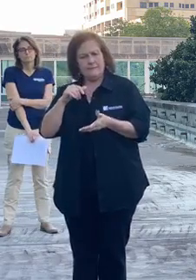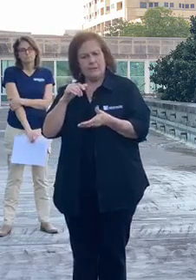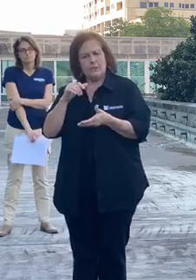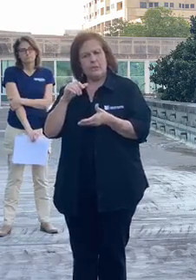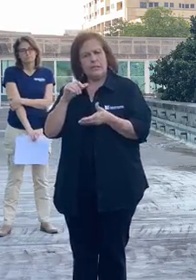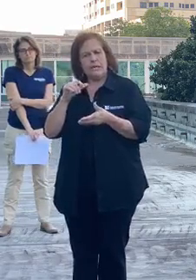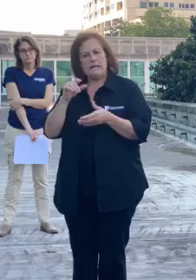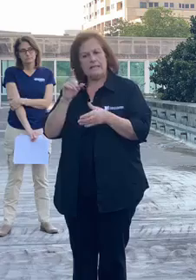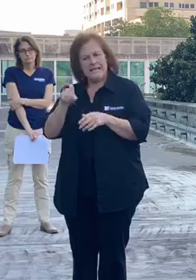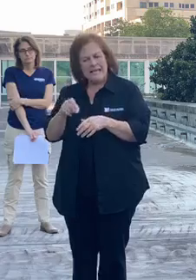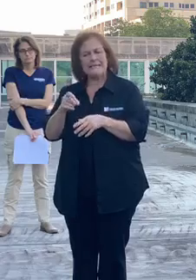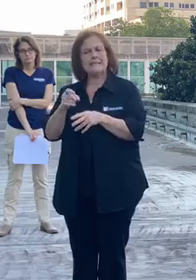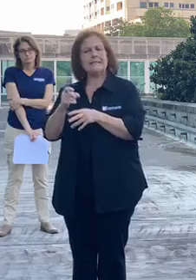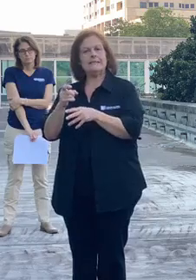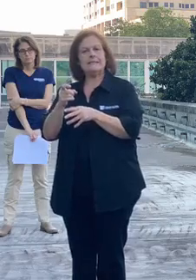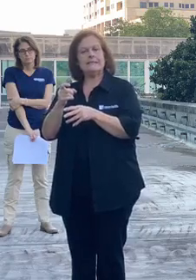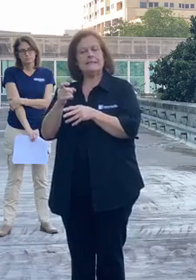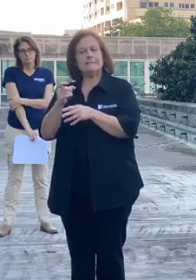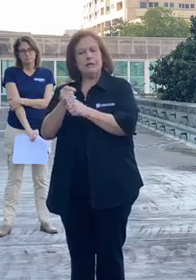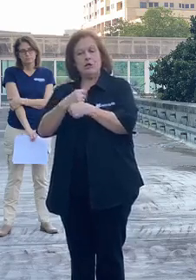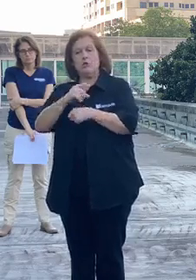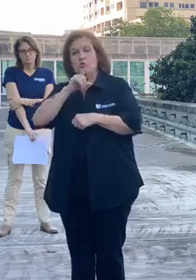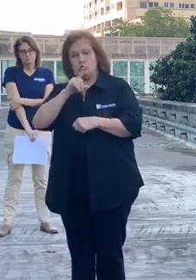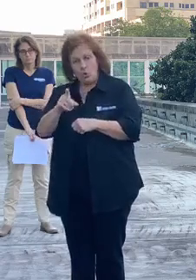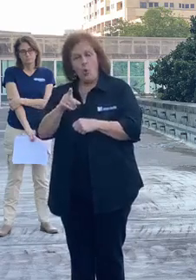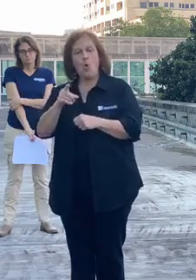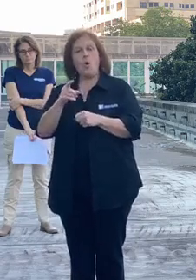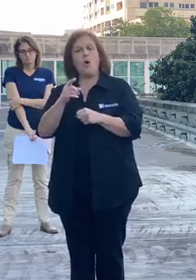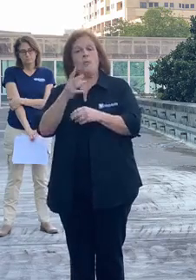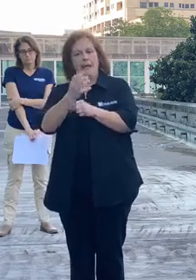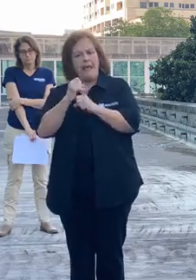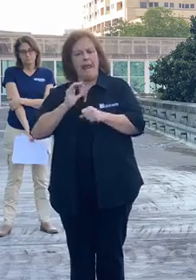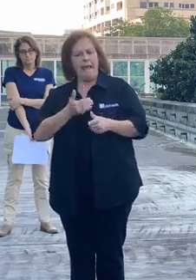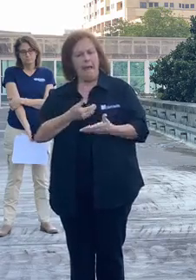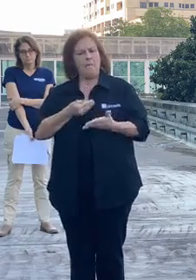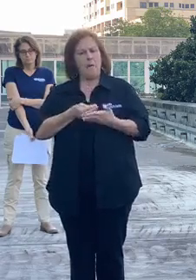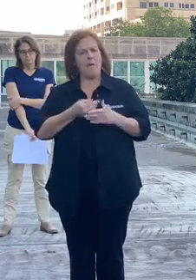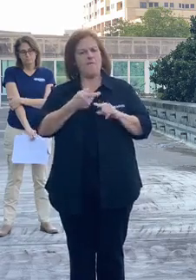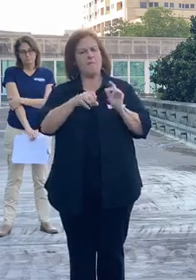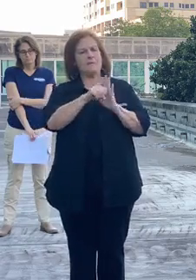receive resources being funneled through the state of Louisiana.